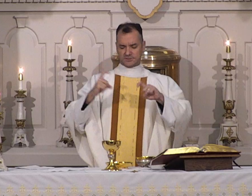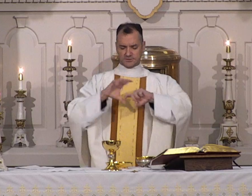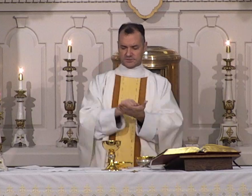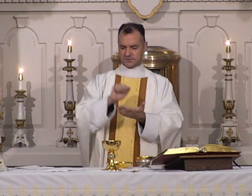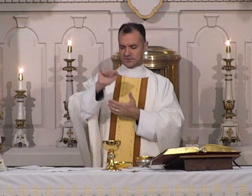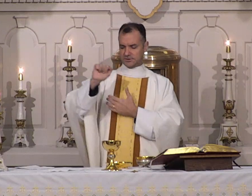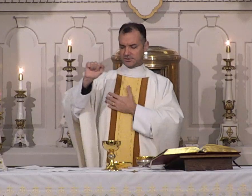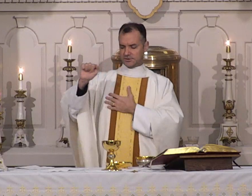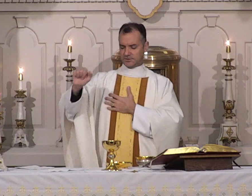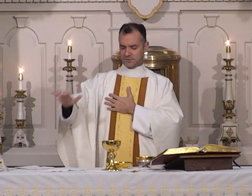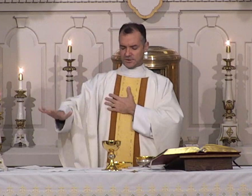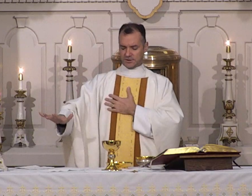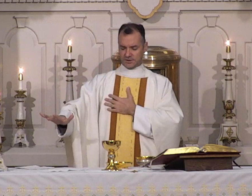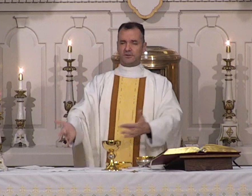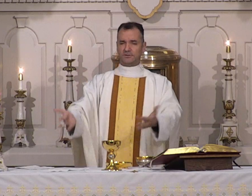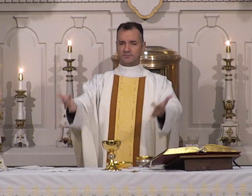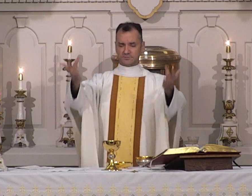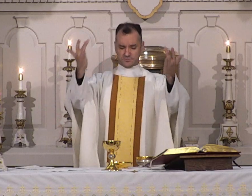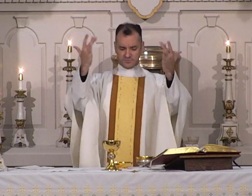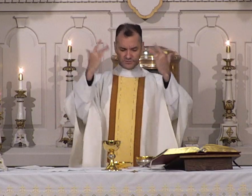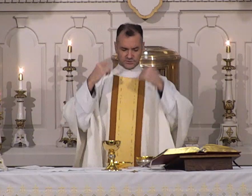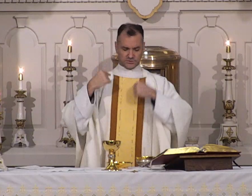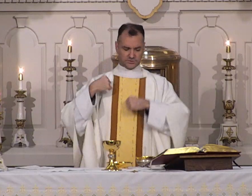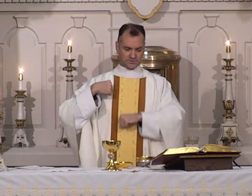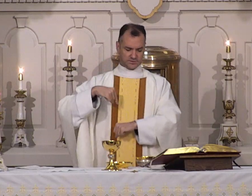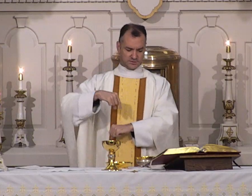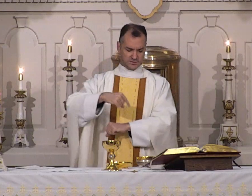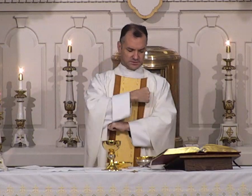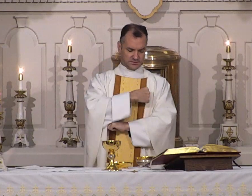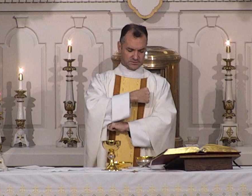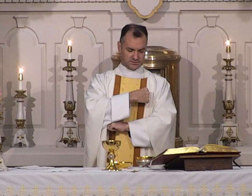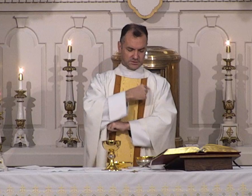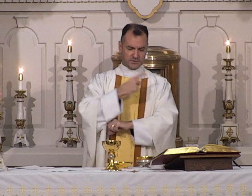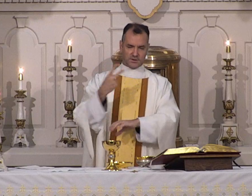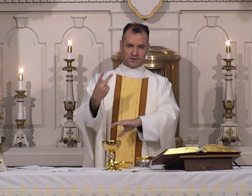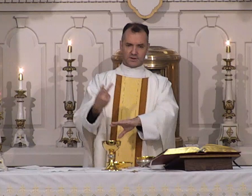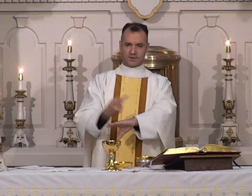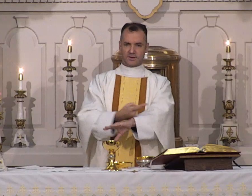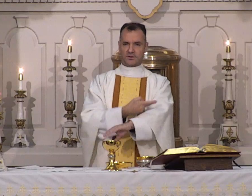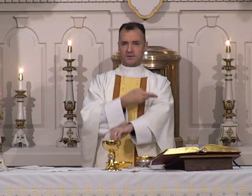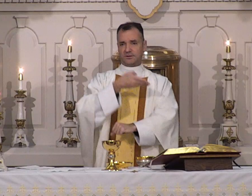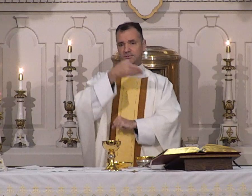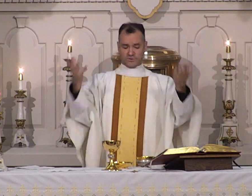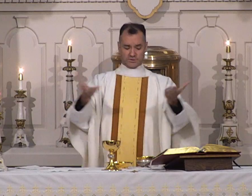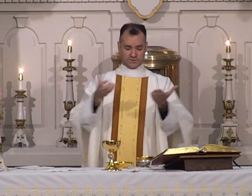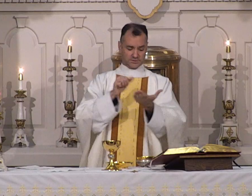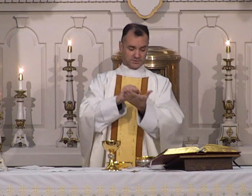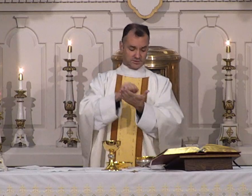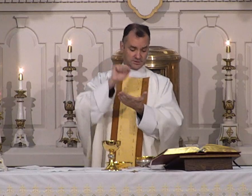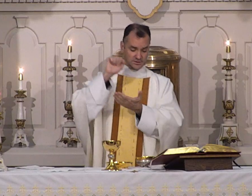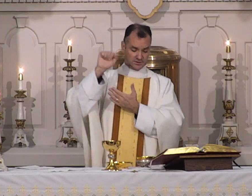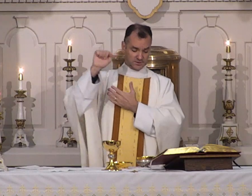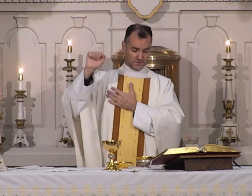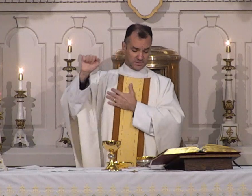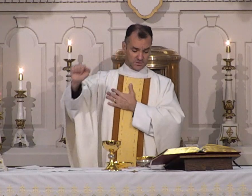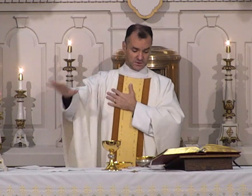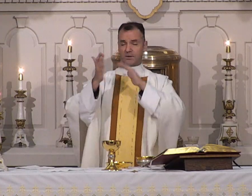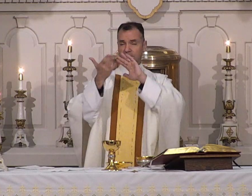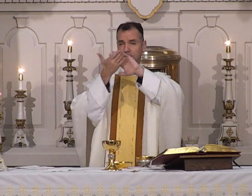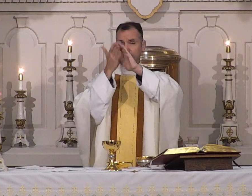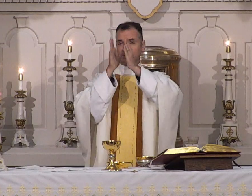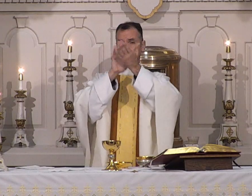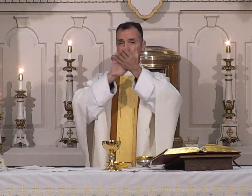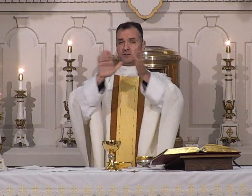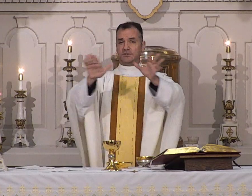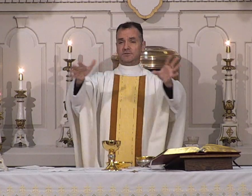away the sins of the world, have mercy on us. Lamb of God, you take away the sins of the world, grant